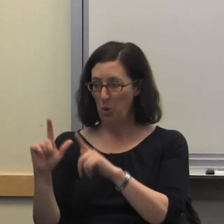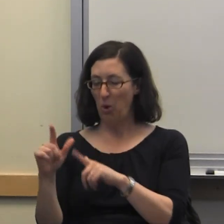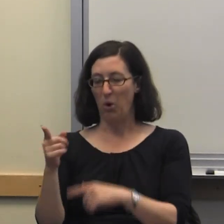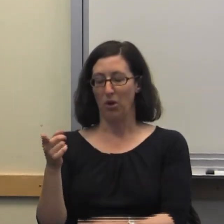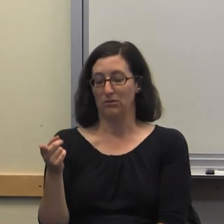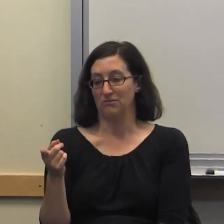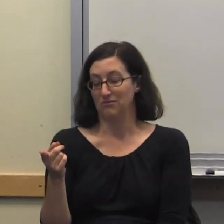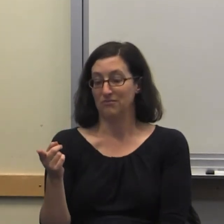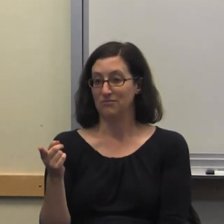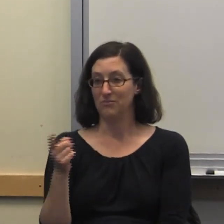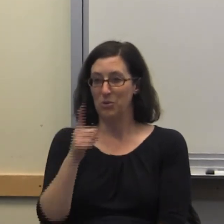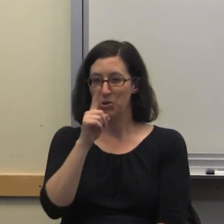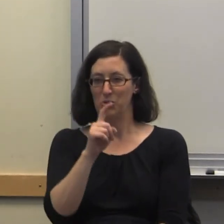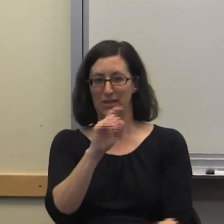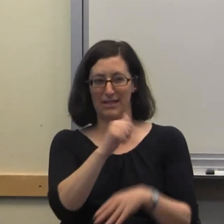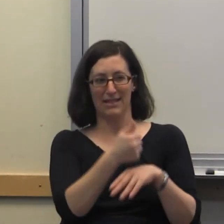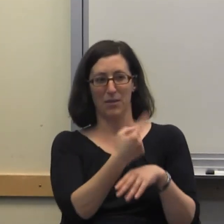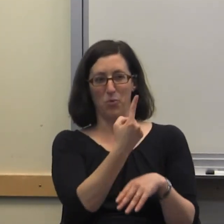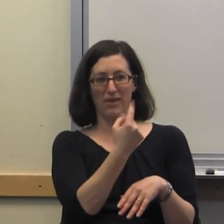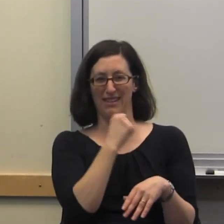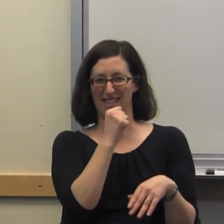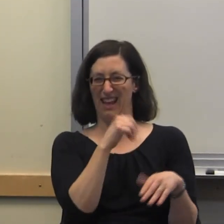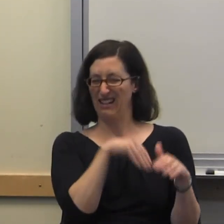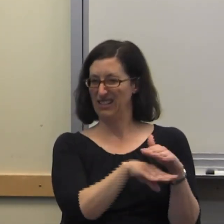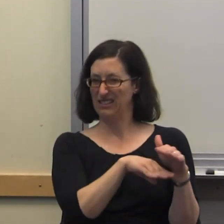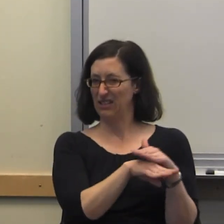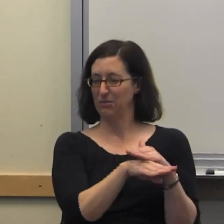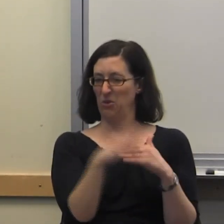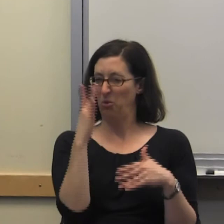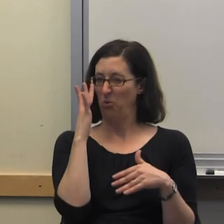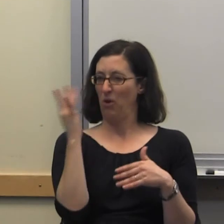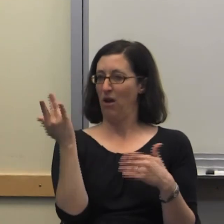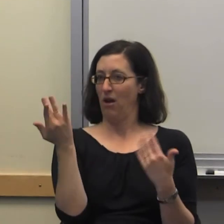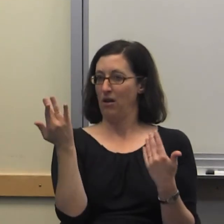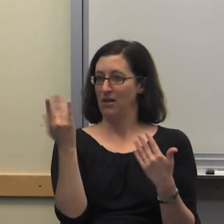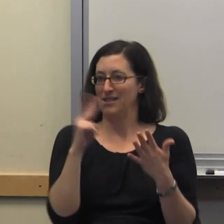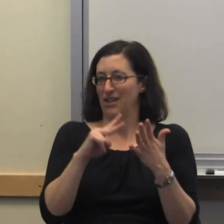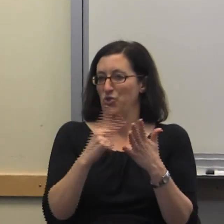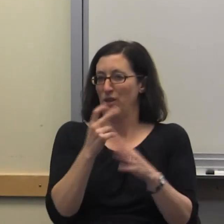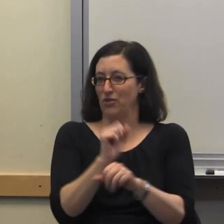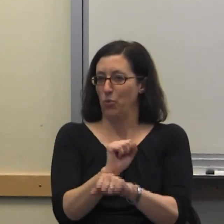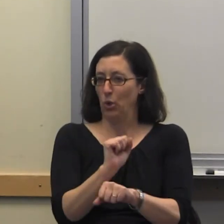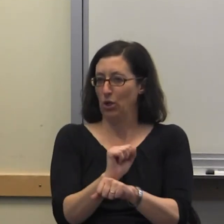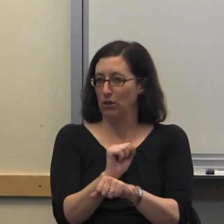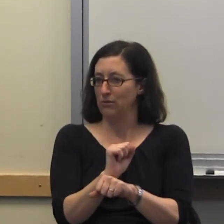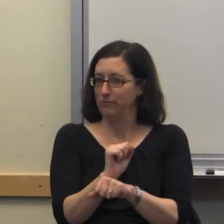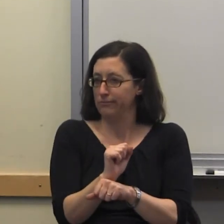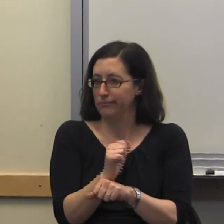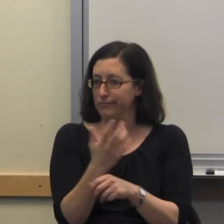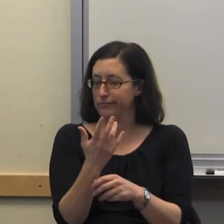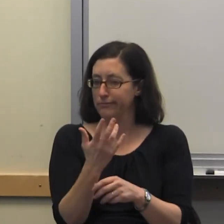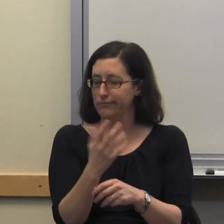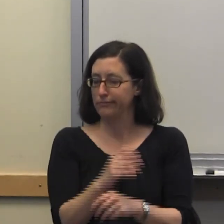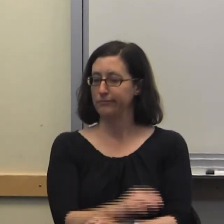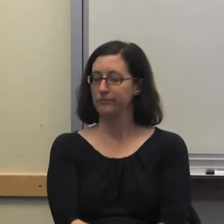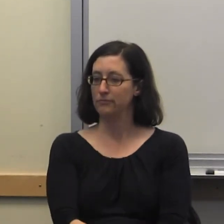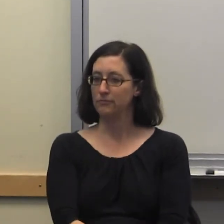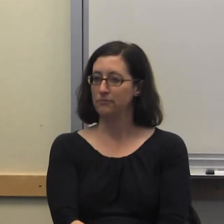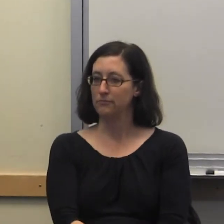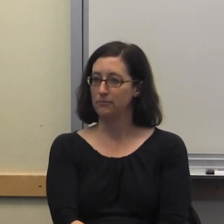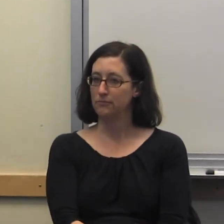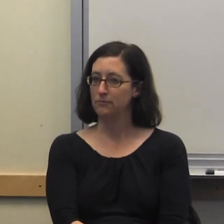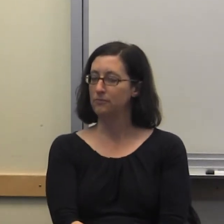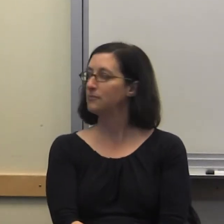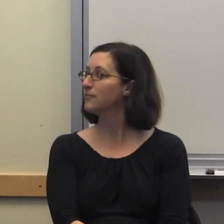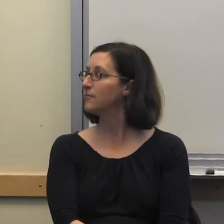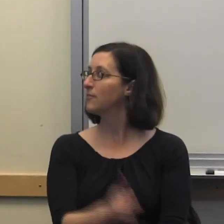and navigate it, why would you do the duplicate work to create one that's accessible and one that's not